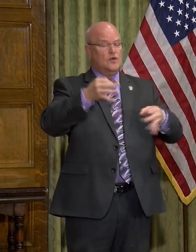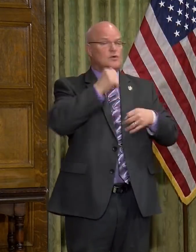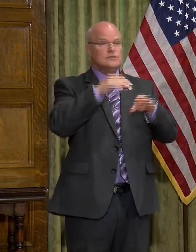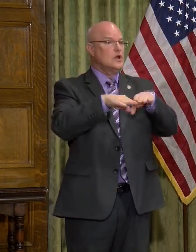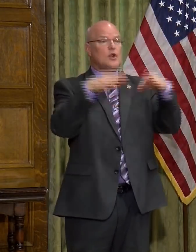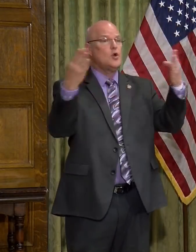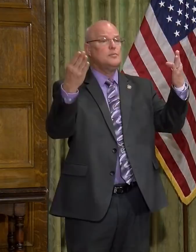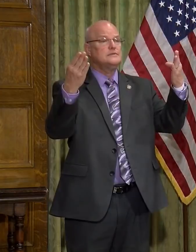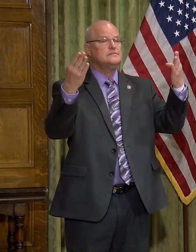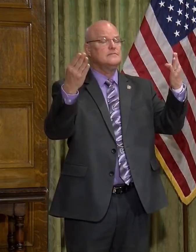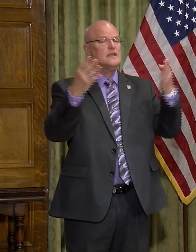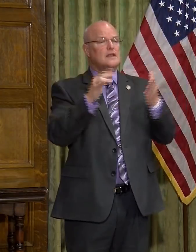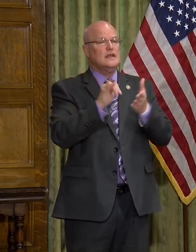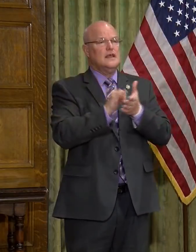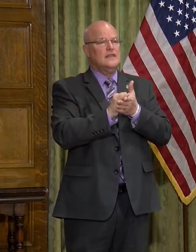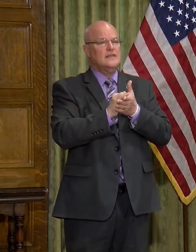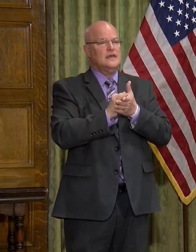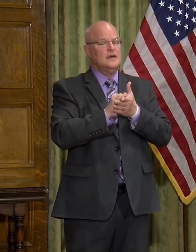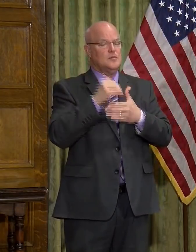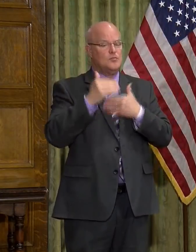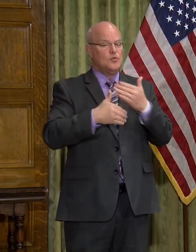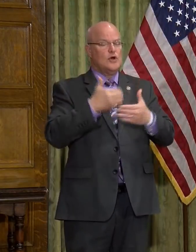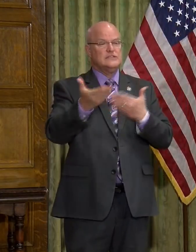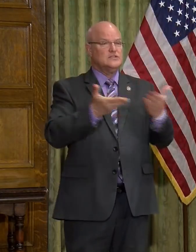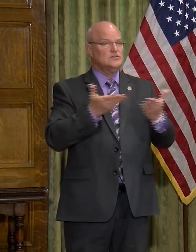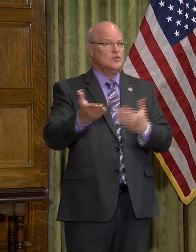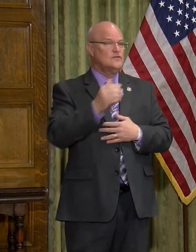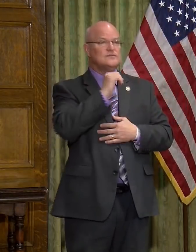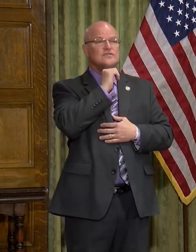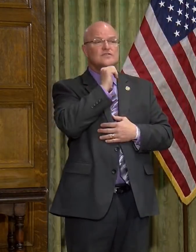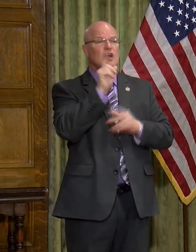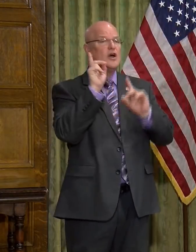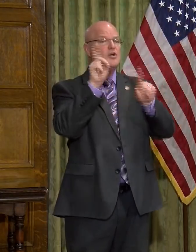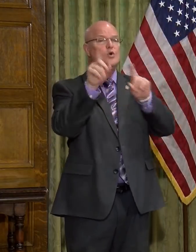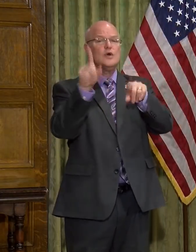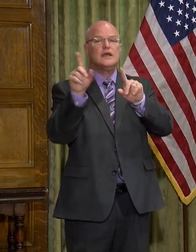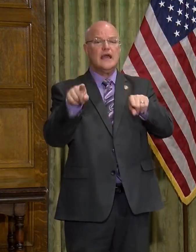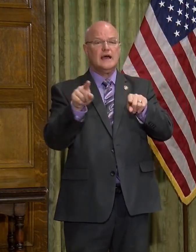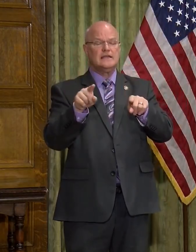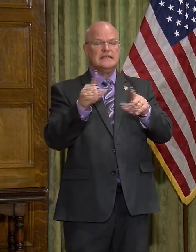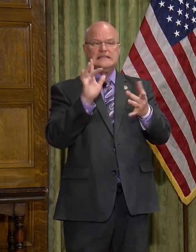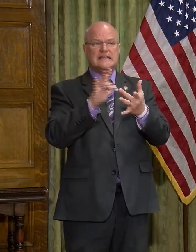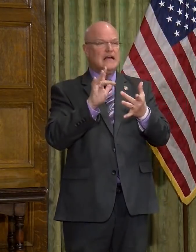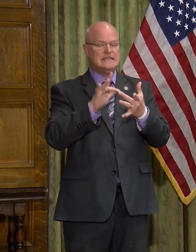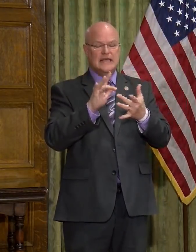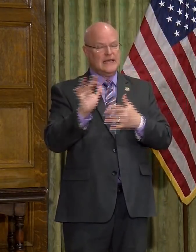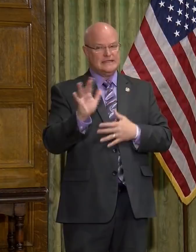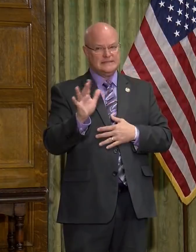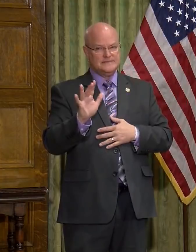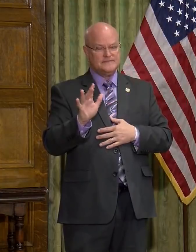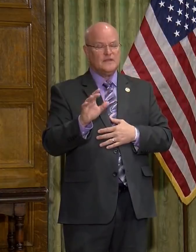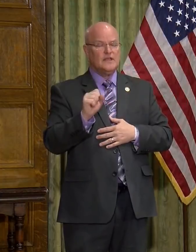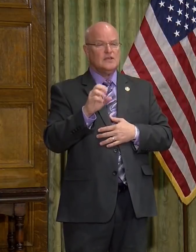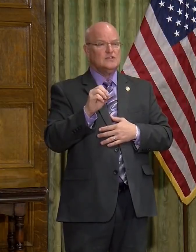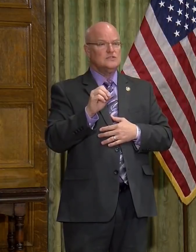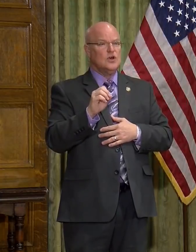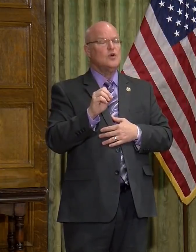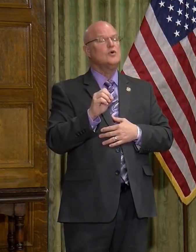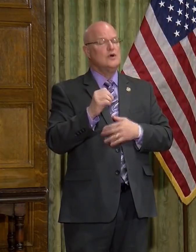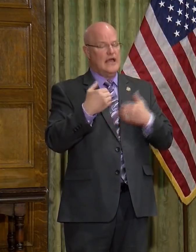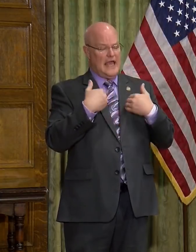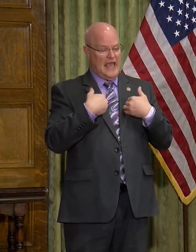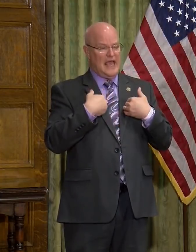open. The process servers are not going out and doing that kind of contact, so there's a